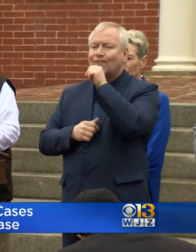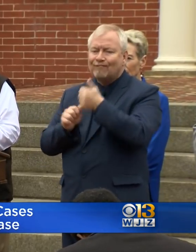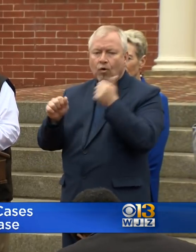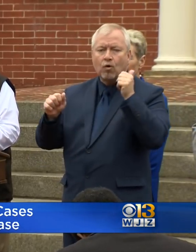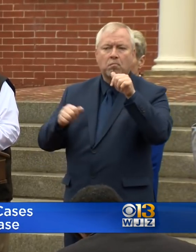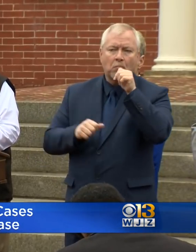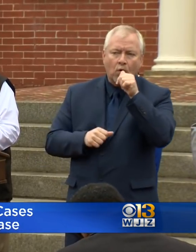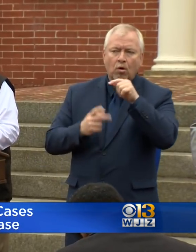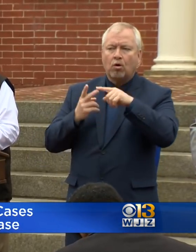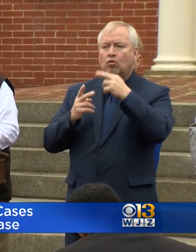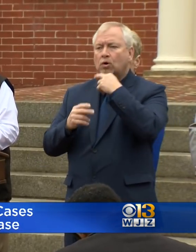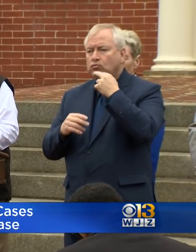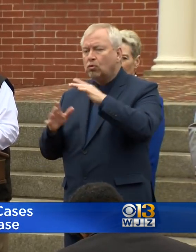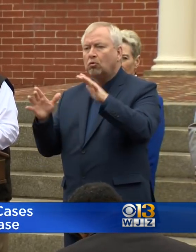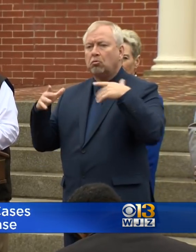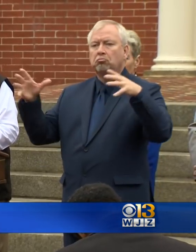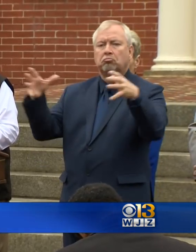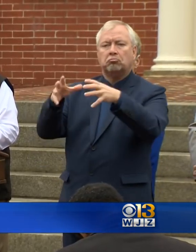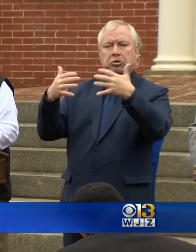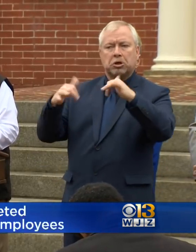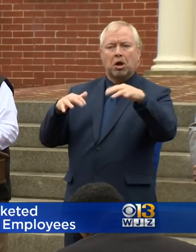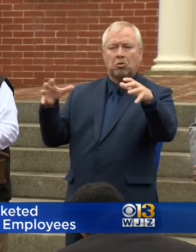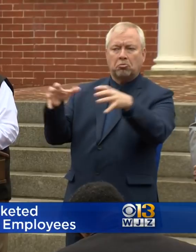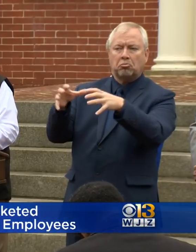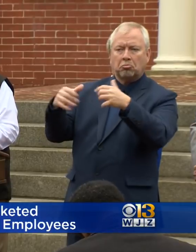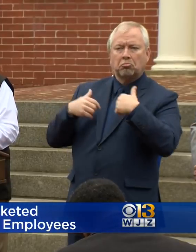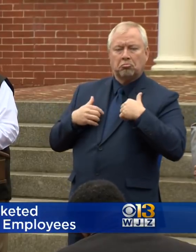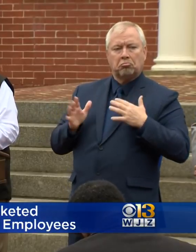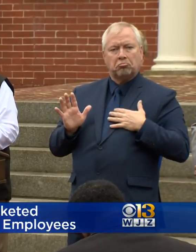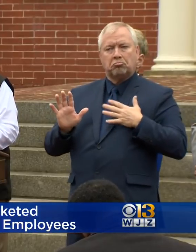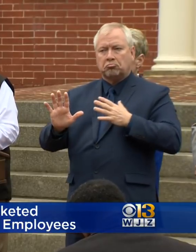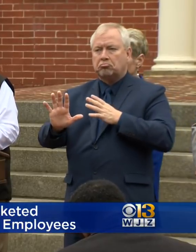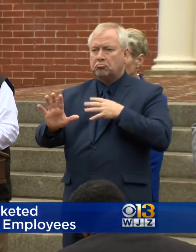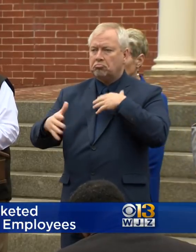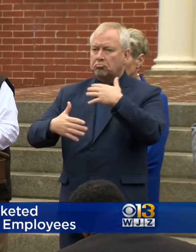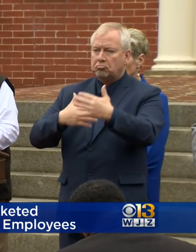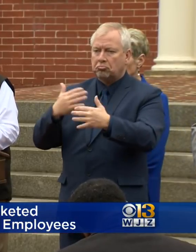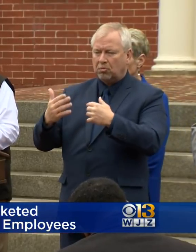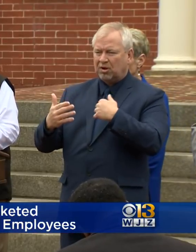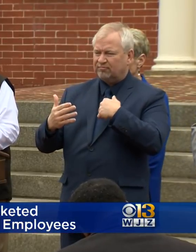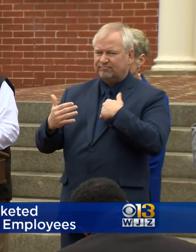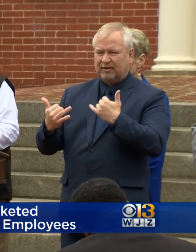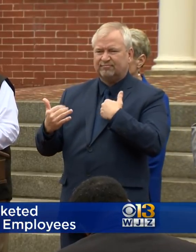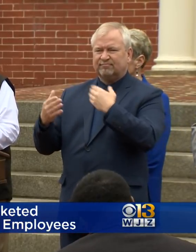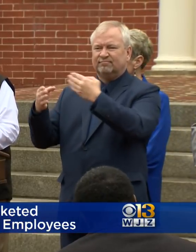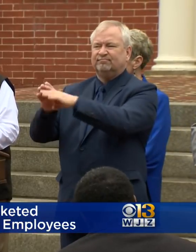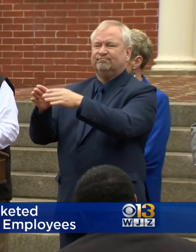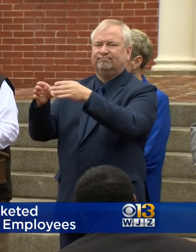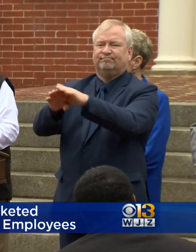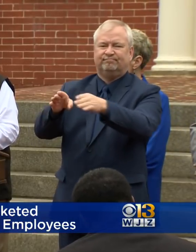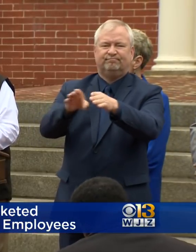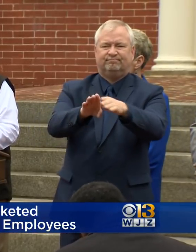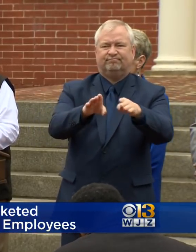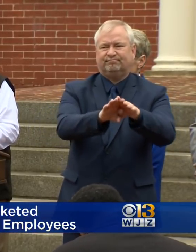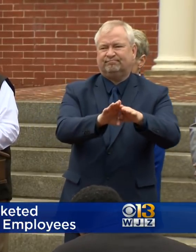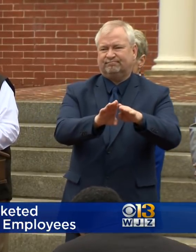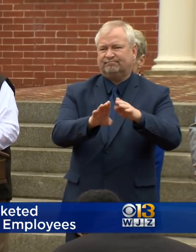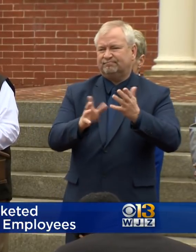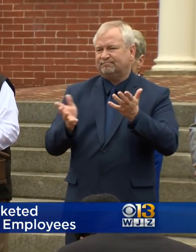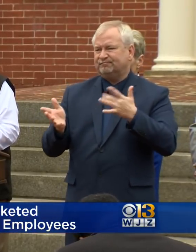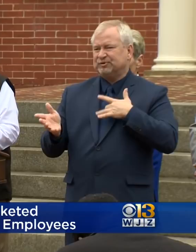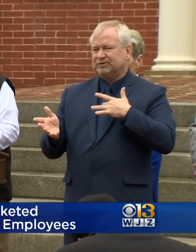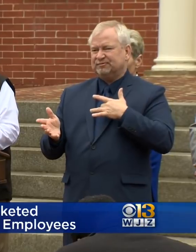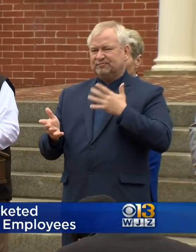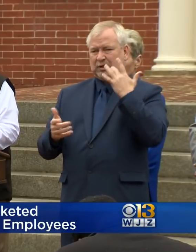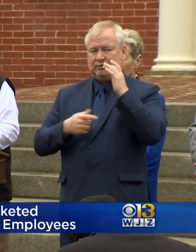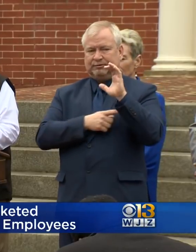massive crowds in the bars and restaurants because nobody paid attention. We had to shut down all the bars and restaurants. We then, based on CDC requirements,